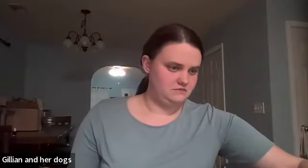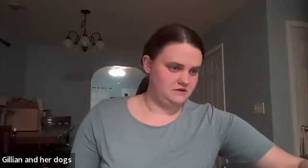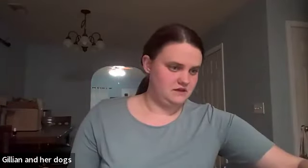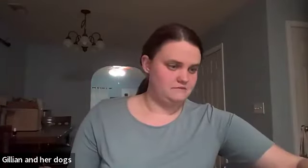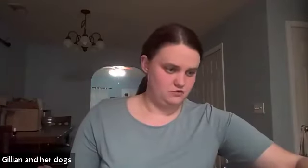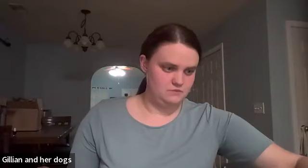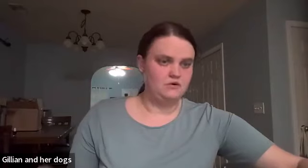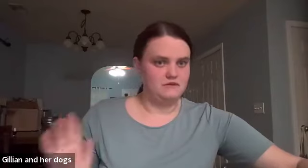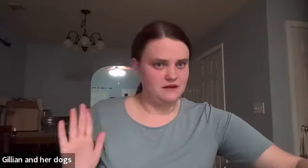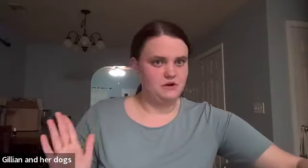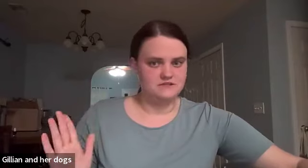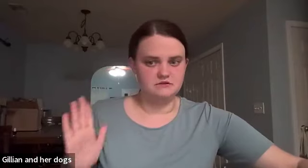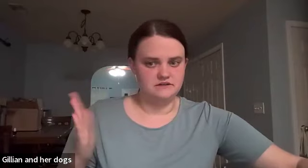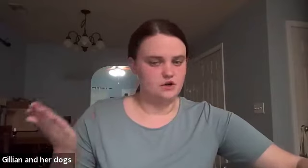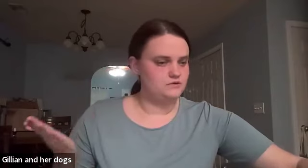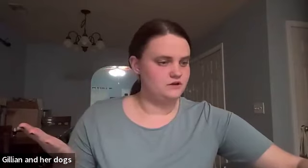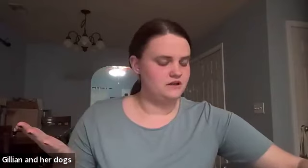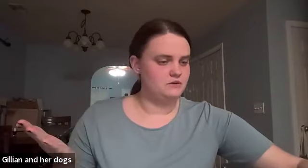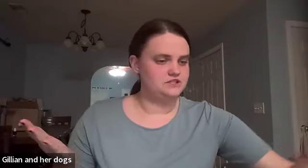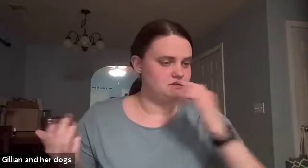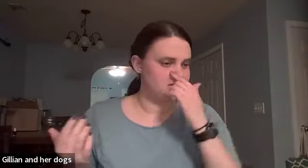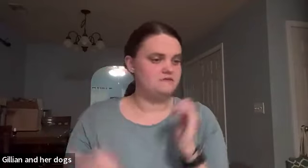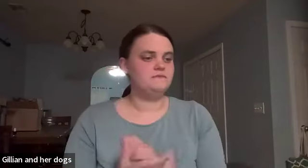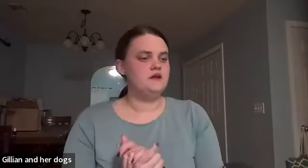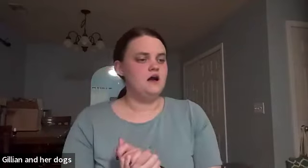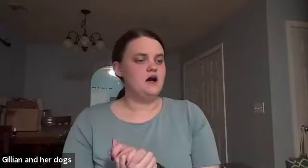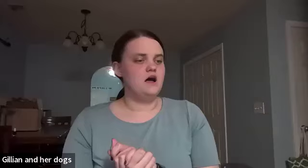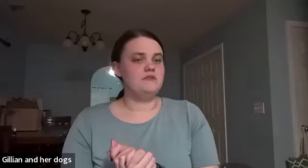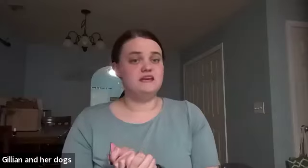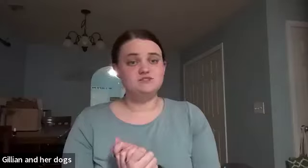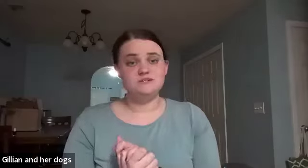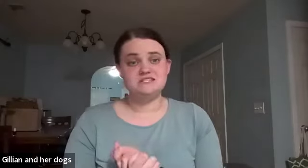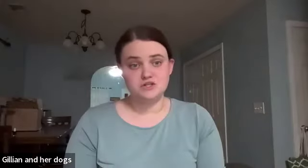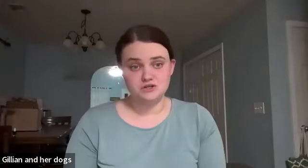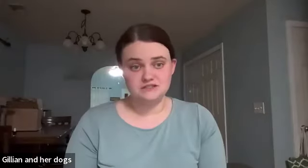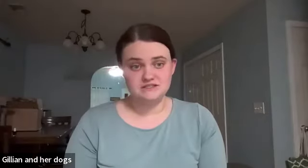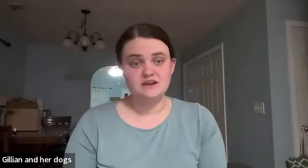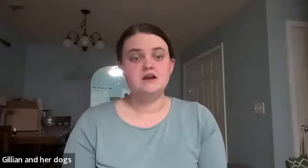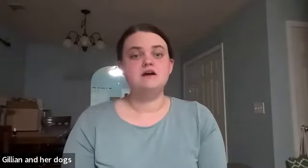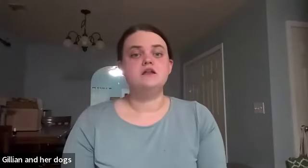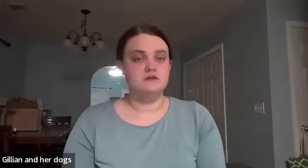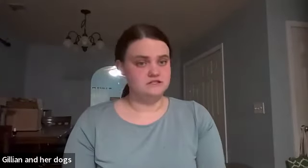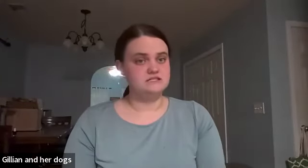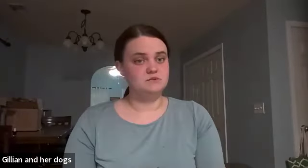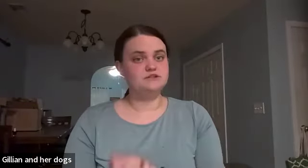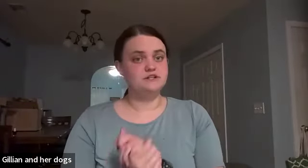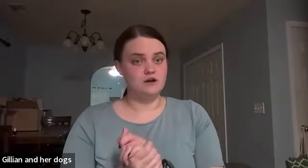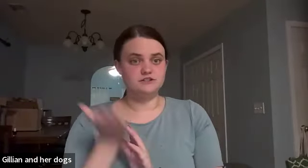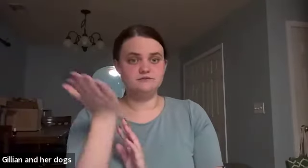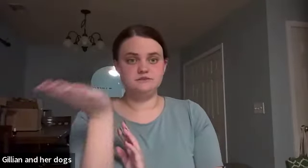of my, yeah, 3 more. And then I promise I will leave it open for any questions you guys have. The next one is nurse. Nurse is similar to doctor.